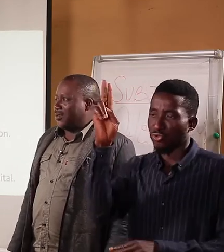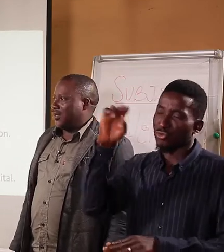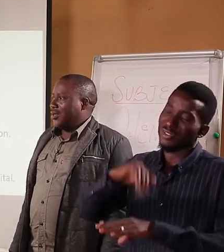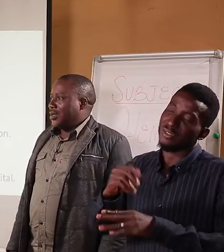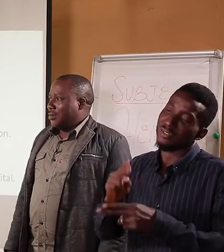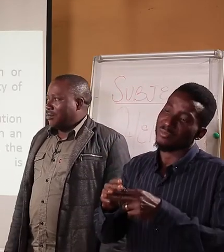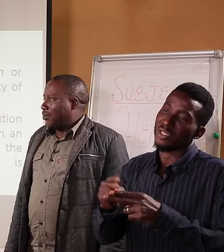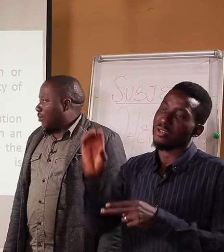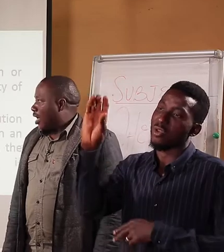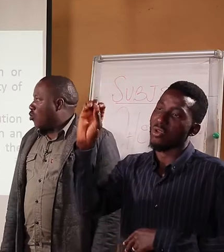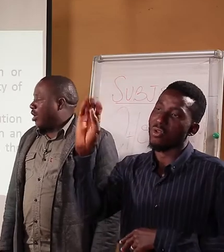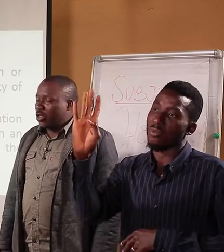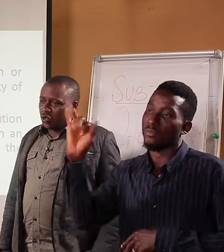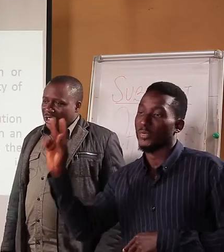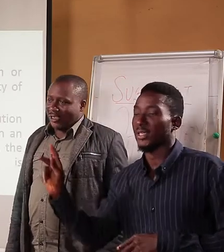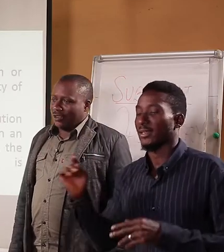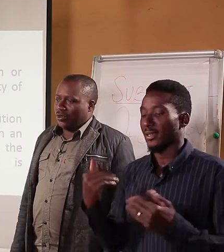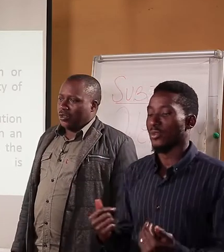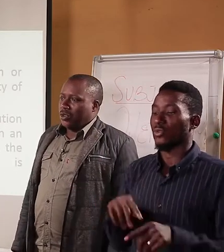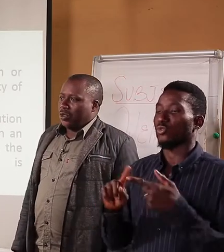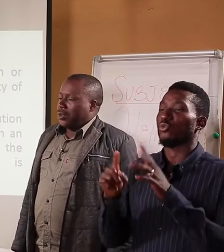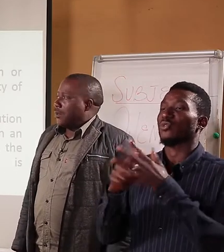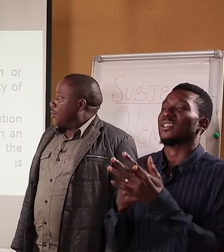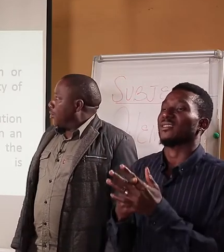orbital. Now we are going to start.